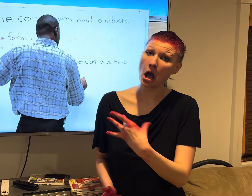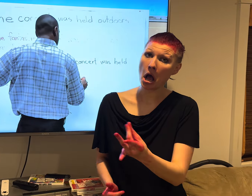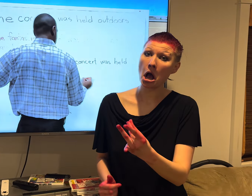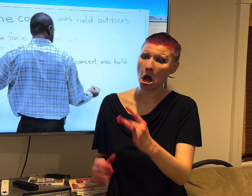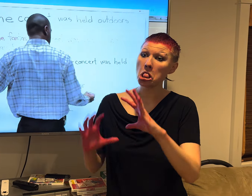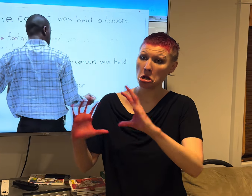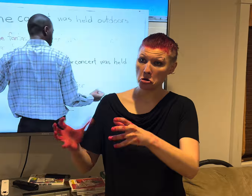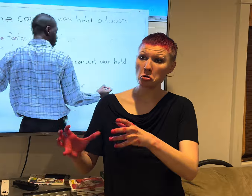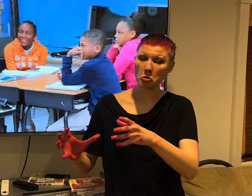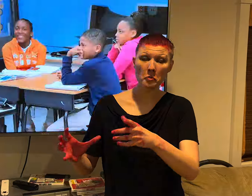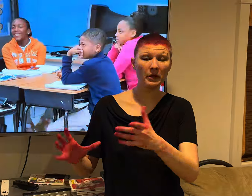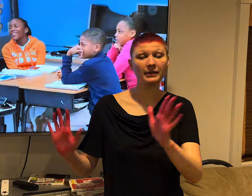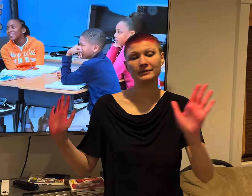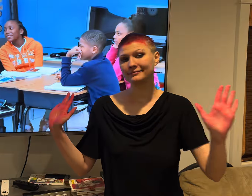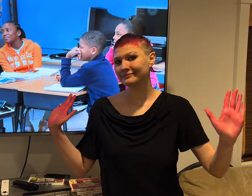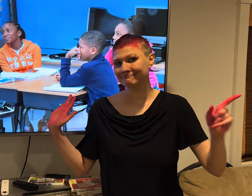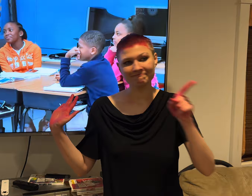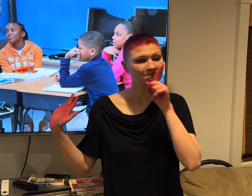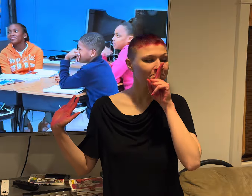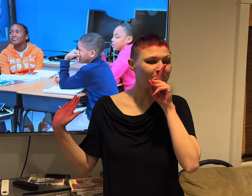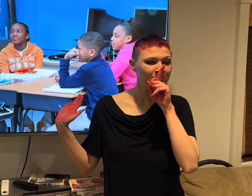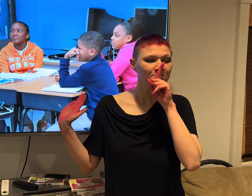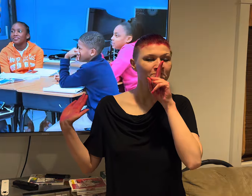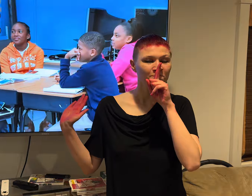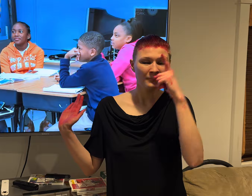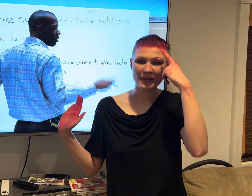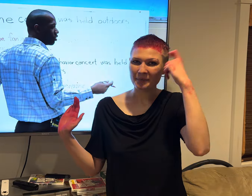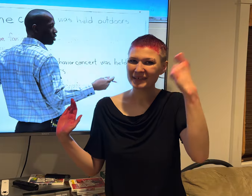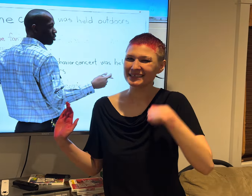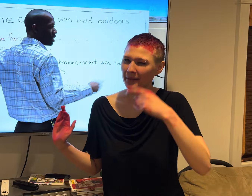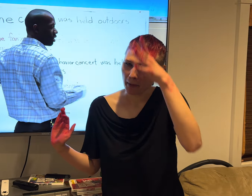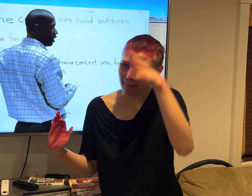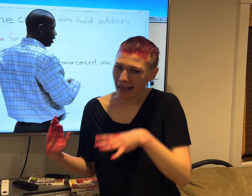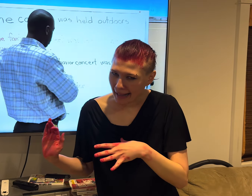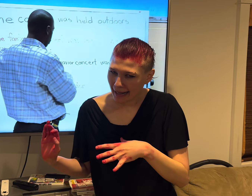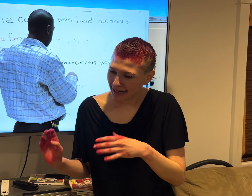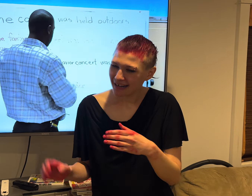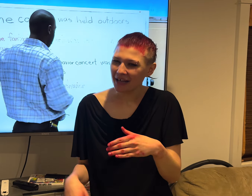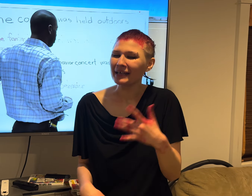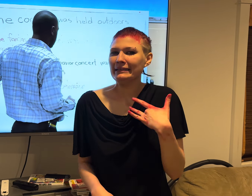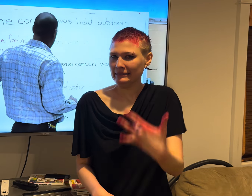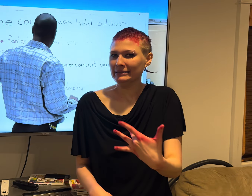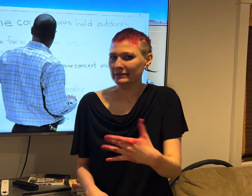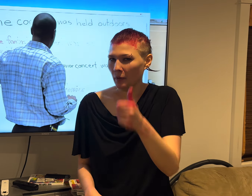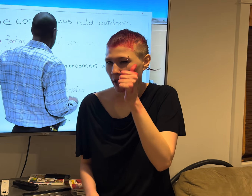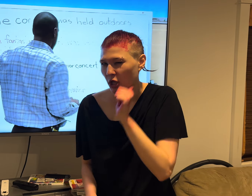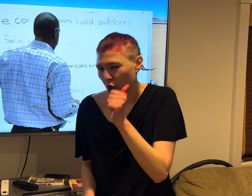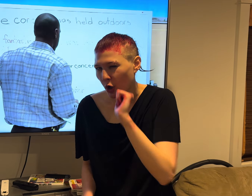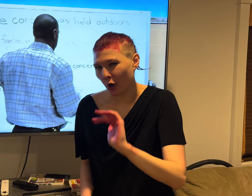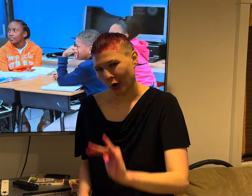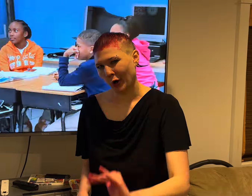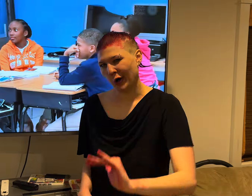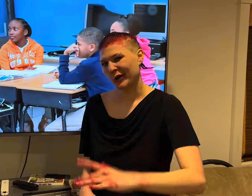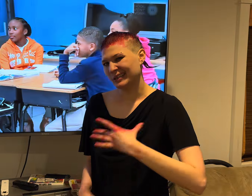them. So it's probably the same thing. I like them now because it shows now. The noisy mindless behavior.